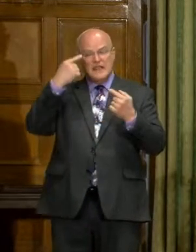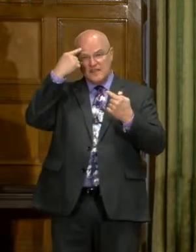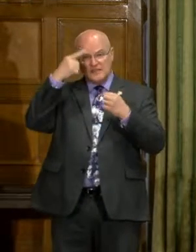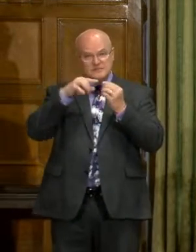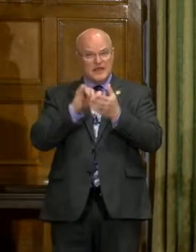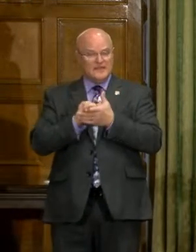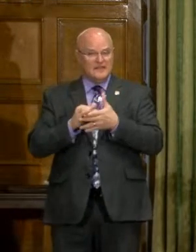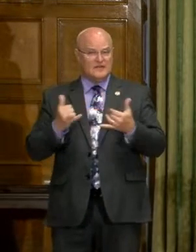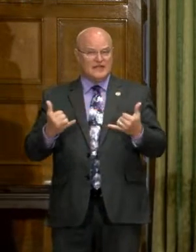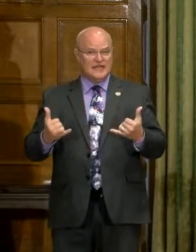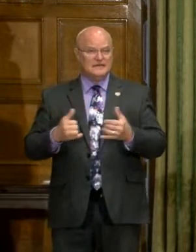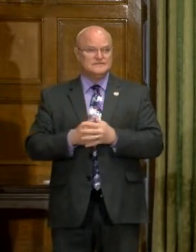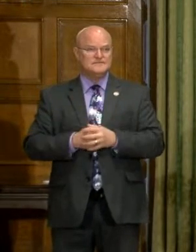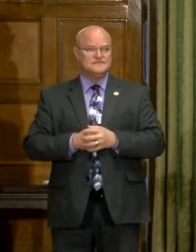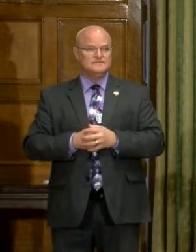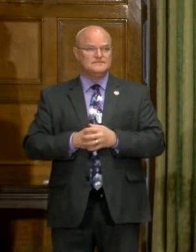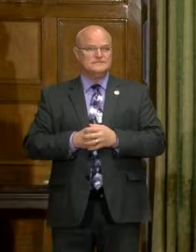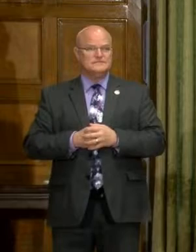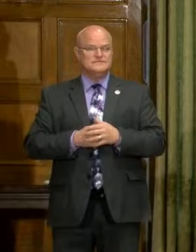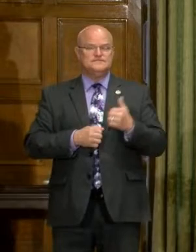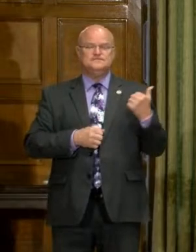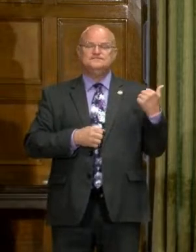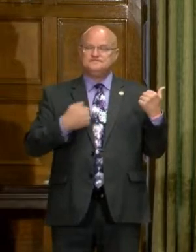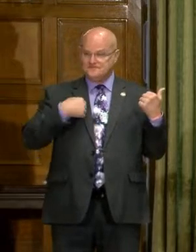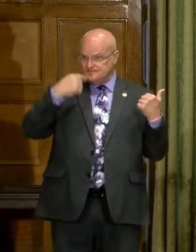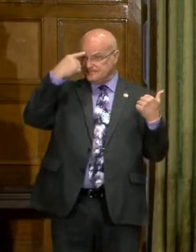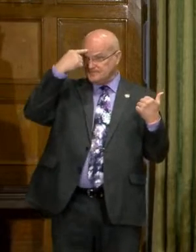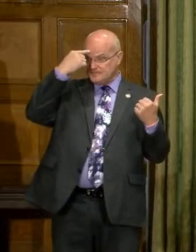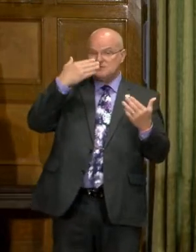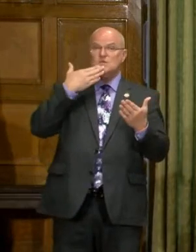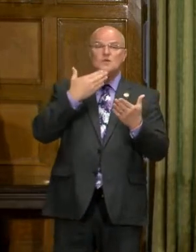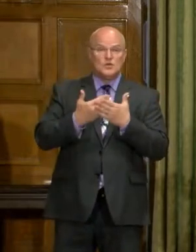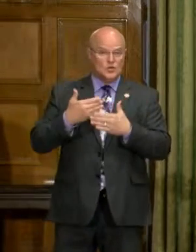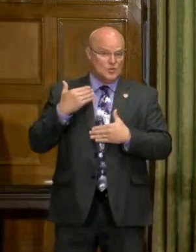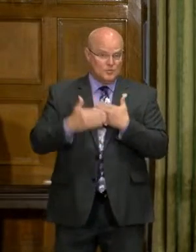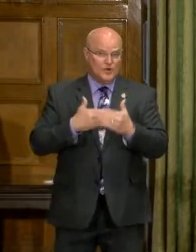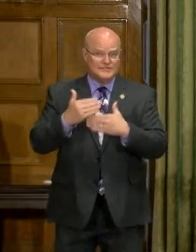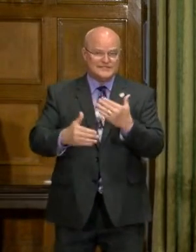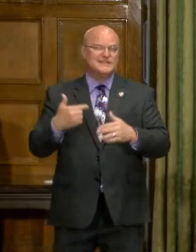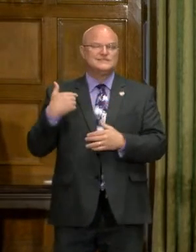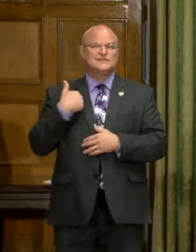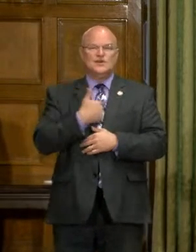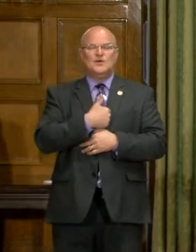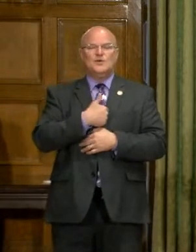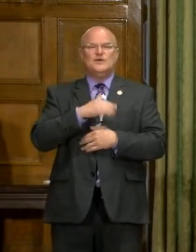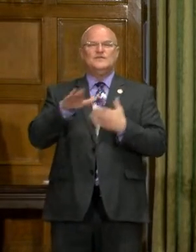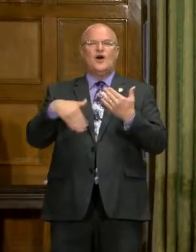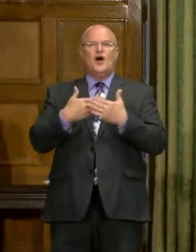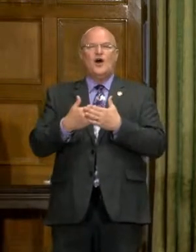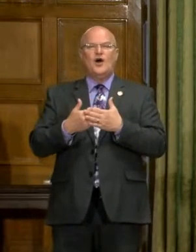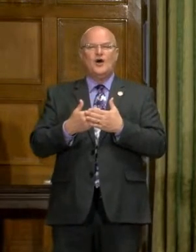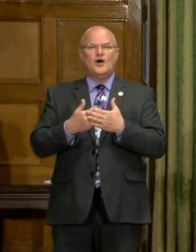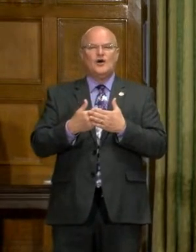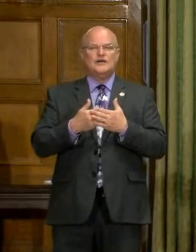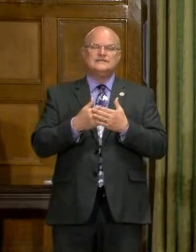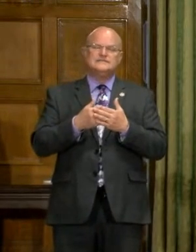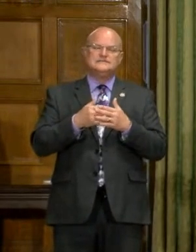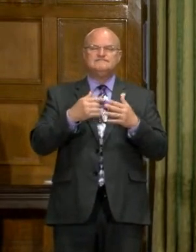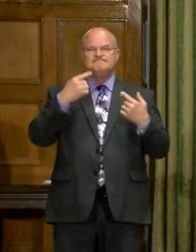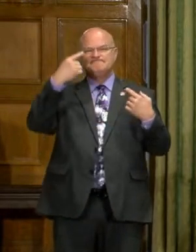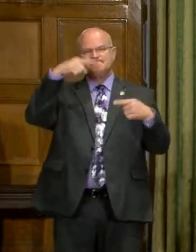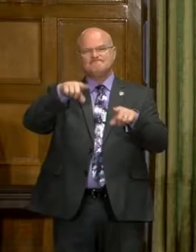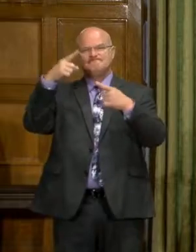thoughts on that? I think it's been a very good process. We've all had to compromise a little